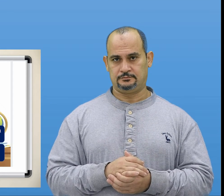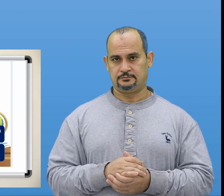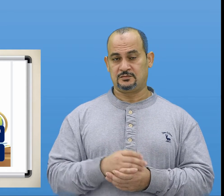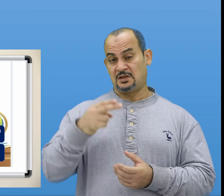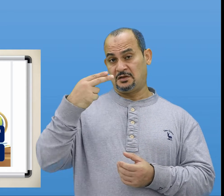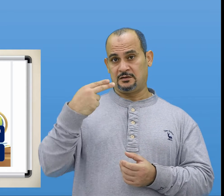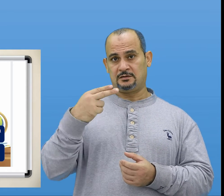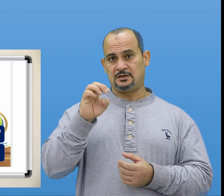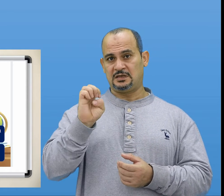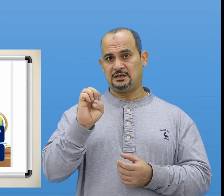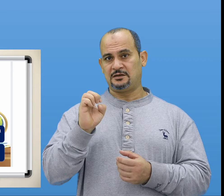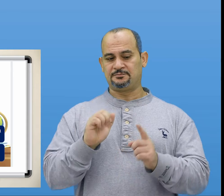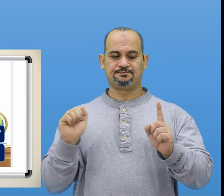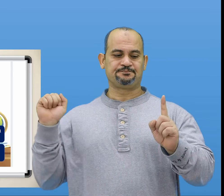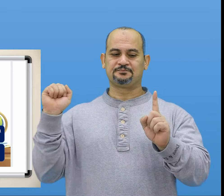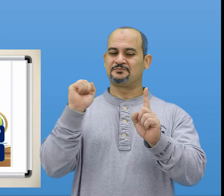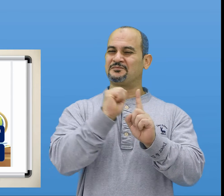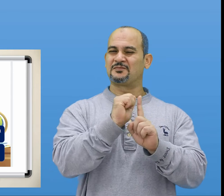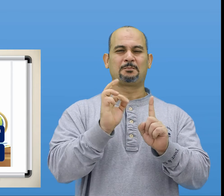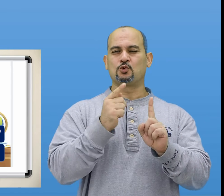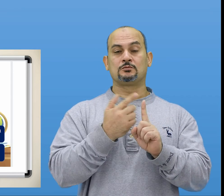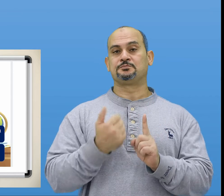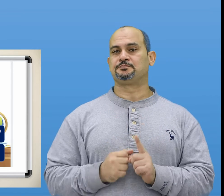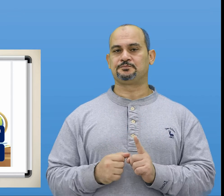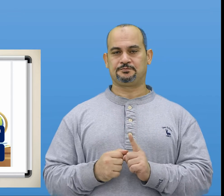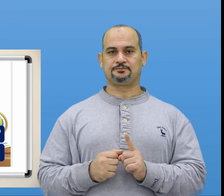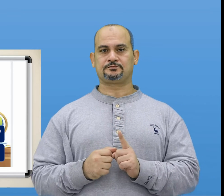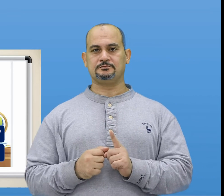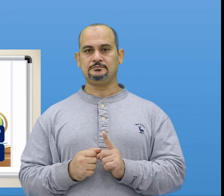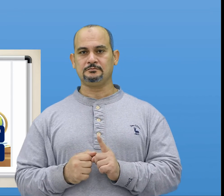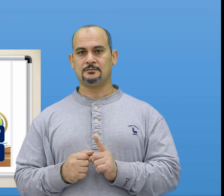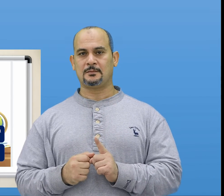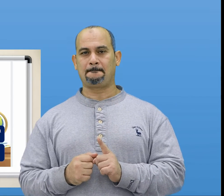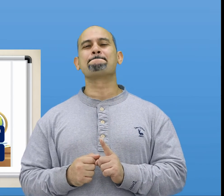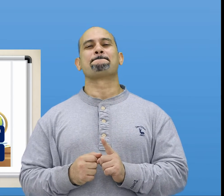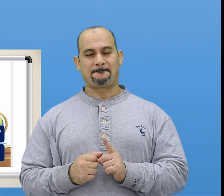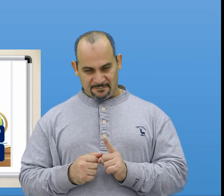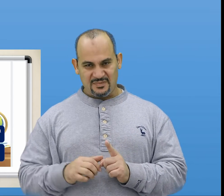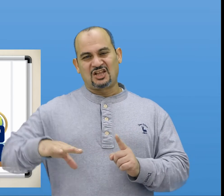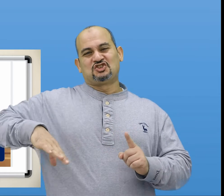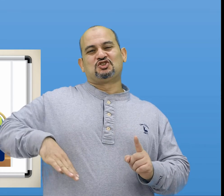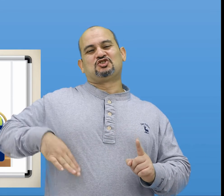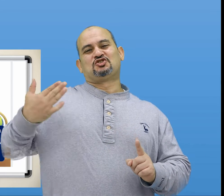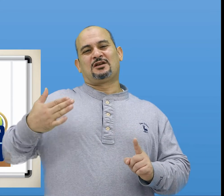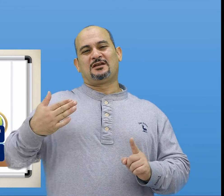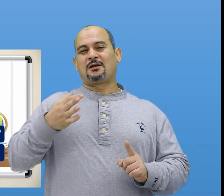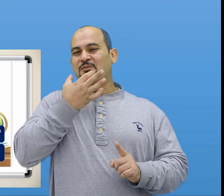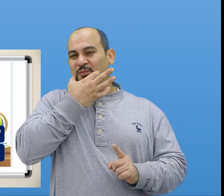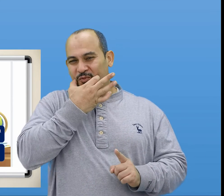one we came through, and we have 4 exits to take. And for in this example,